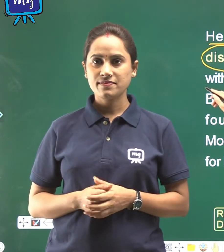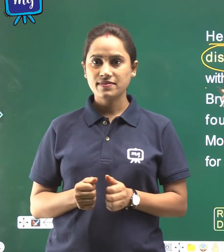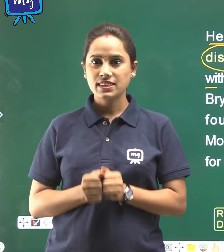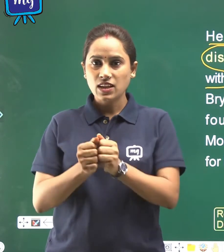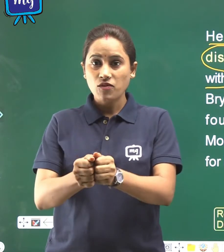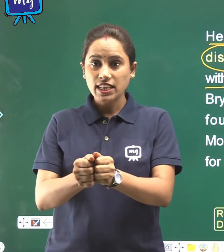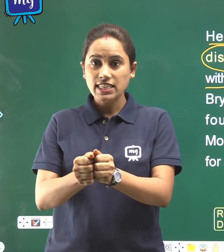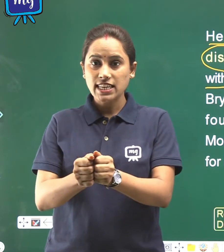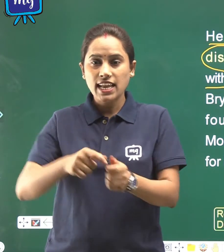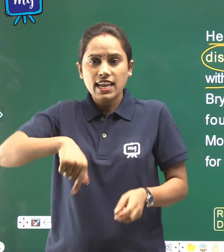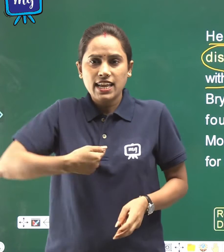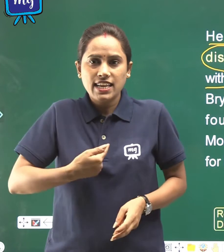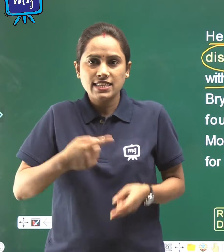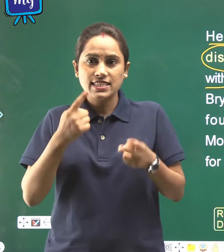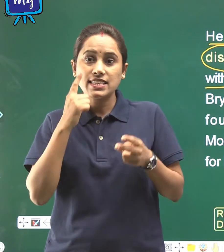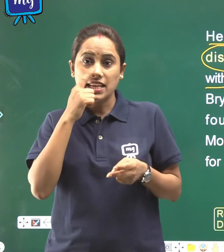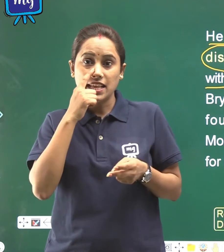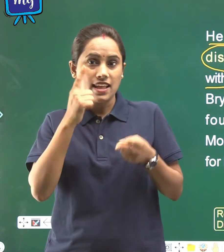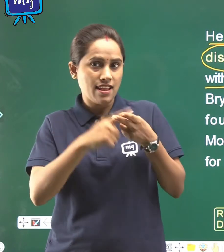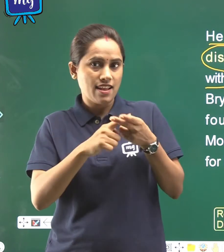with christening.